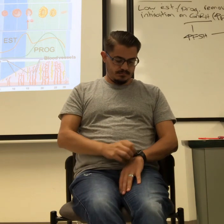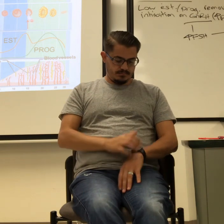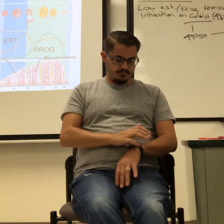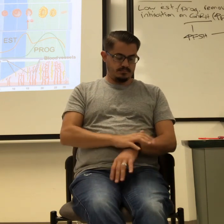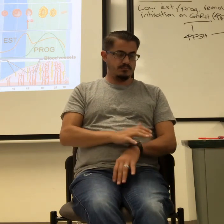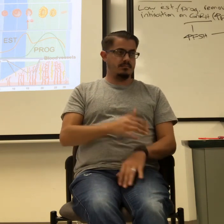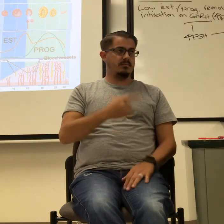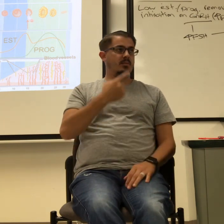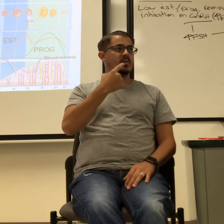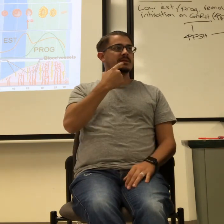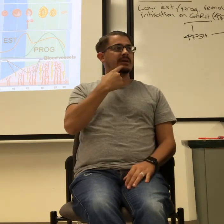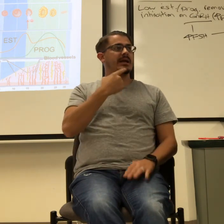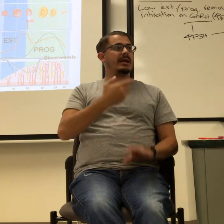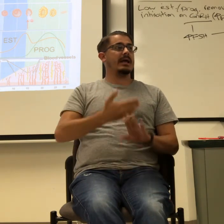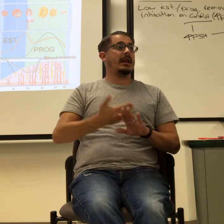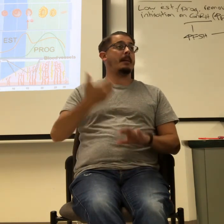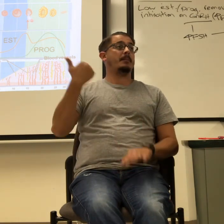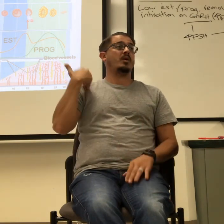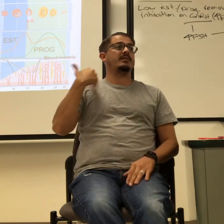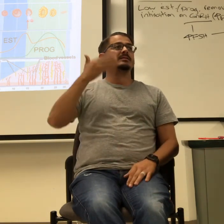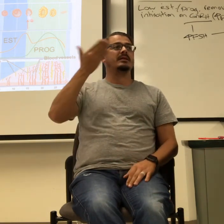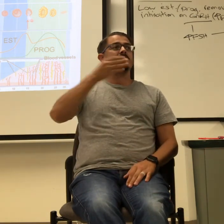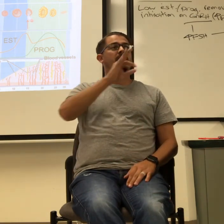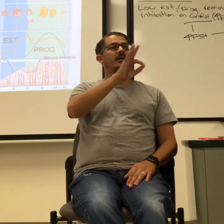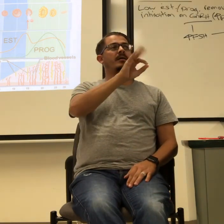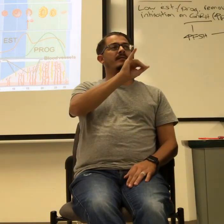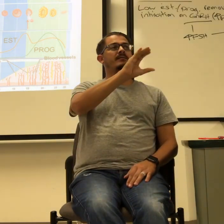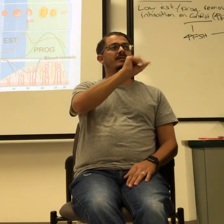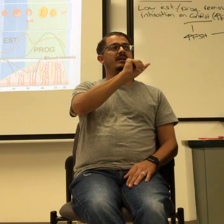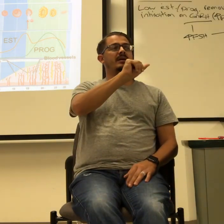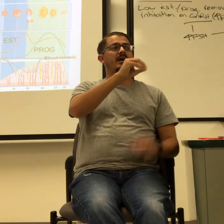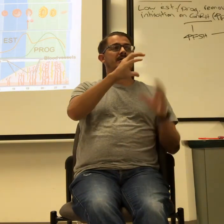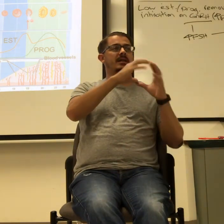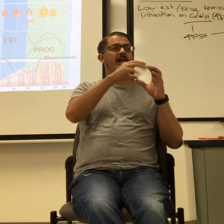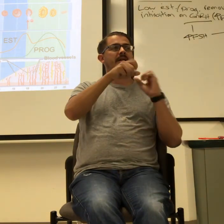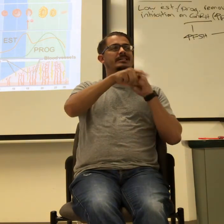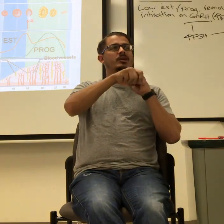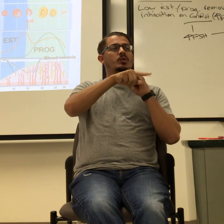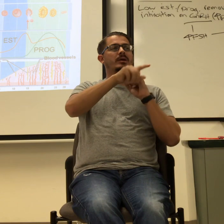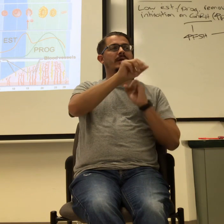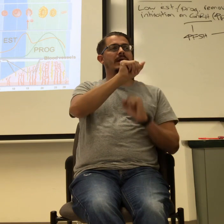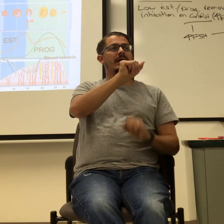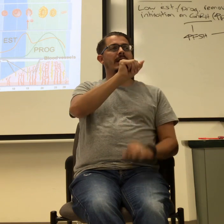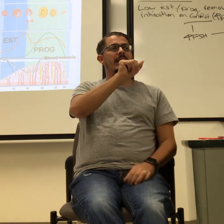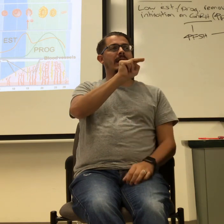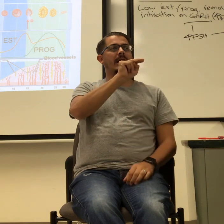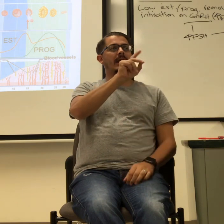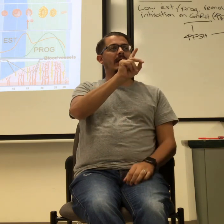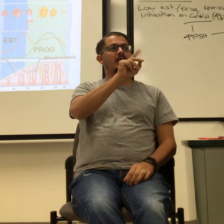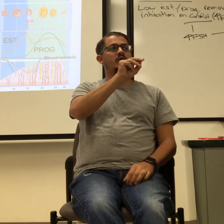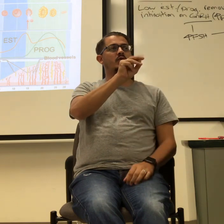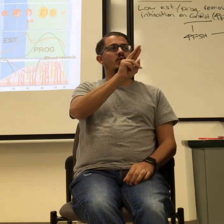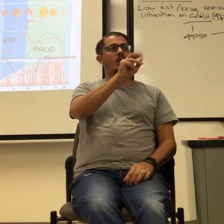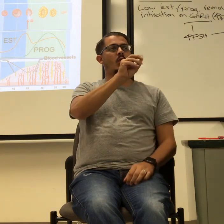What we had said in a previous lecture, the theca cells secrete androstenedione.